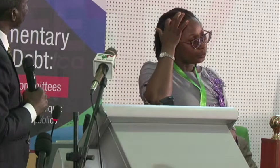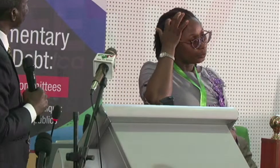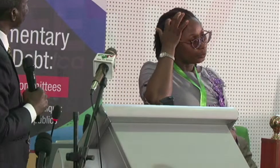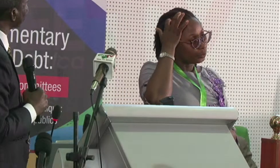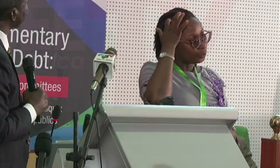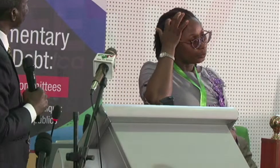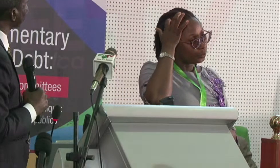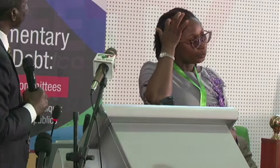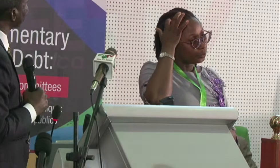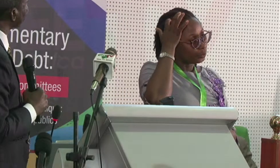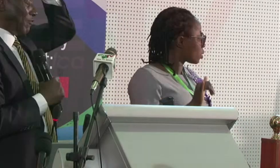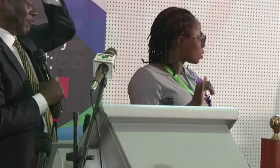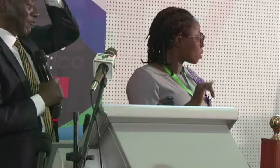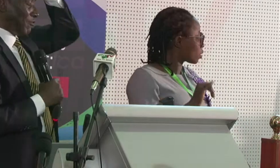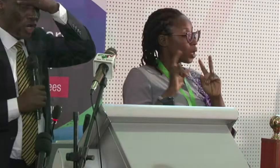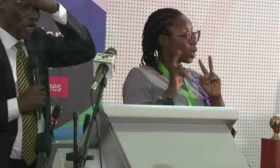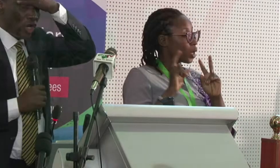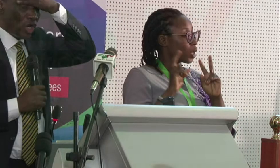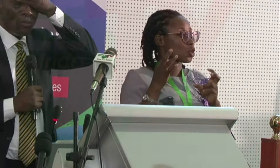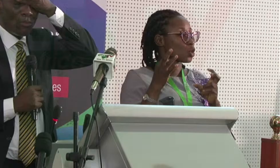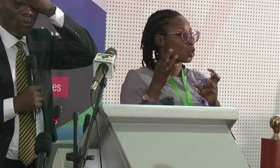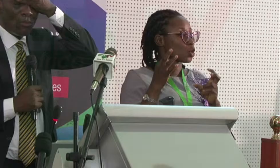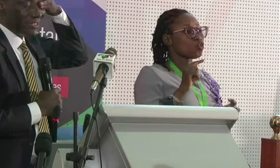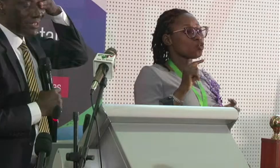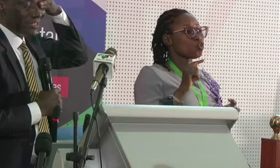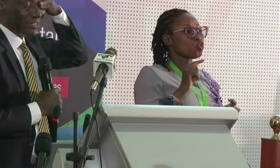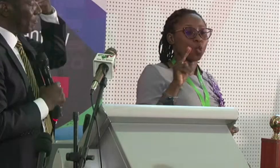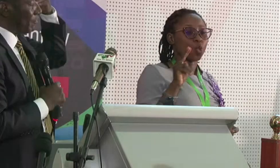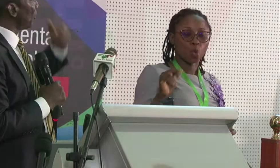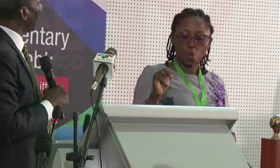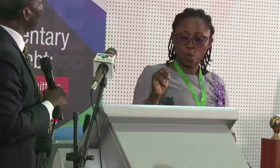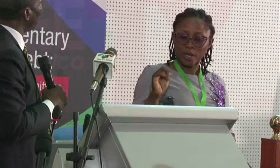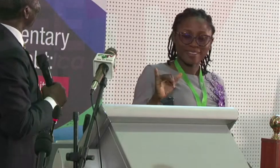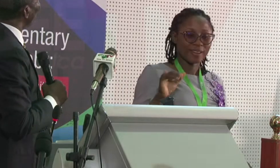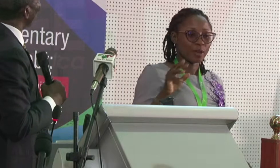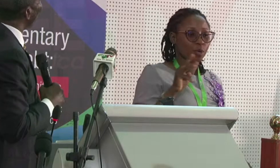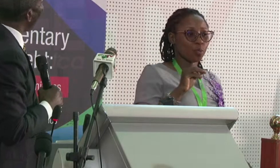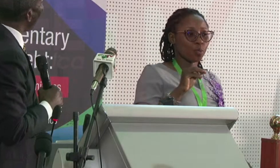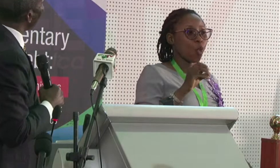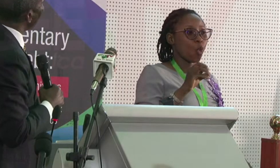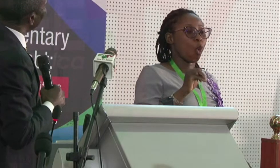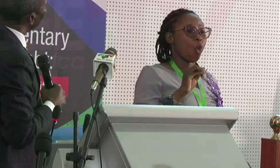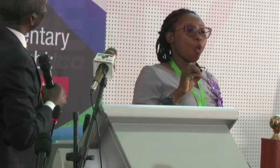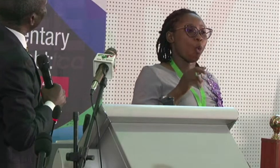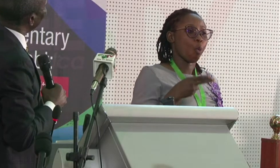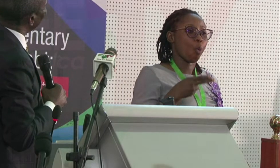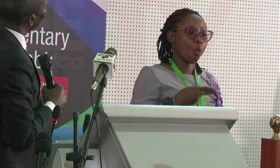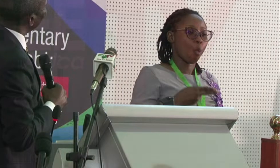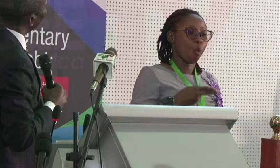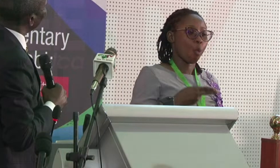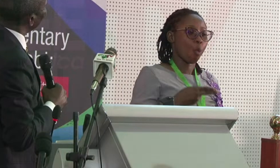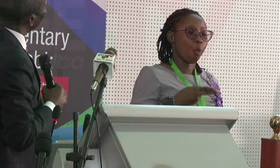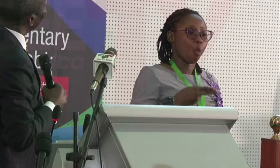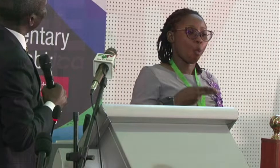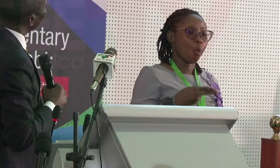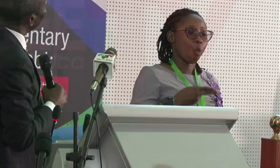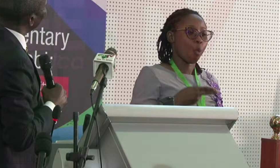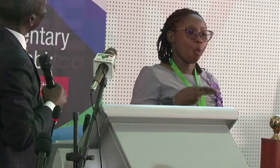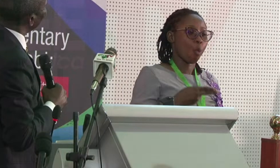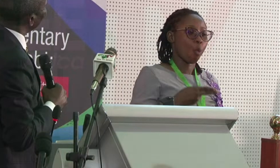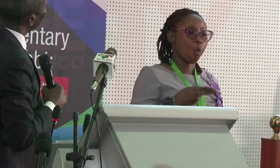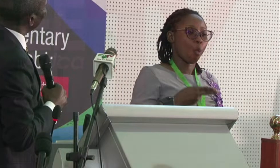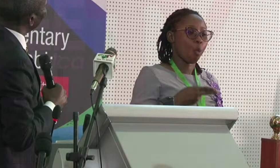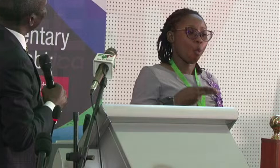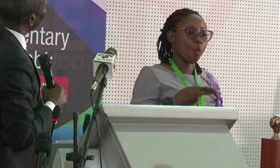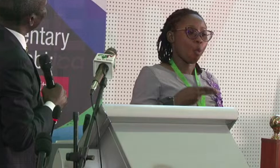Okay, the same with the case of Tony Momo and the Senate of Nigeria, where the Court of